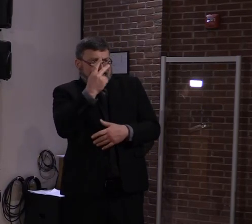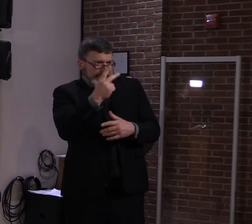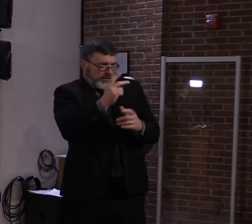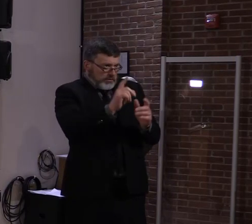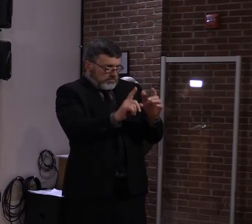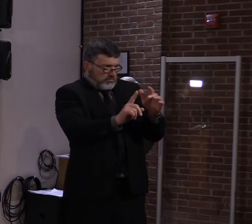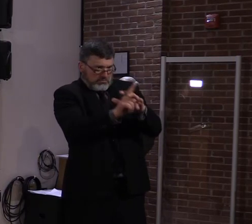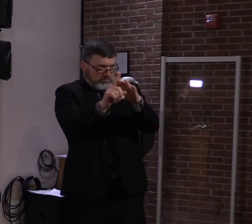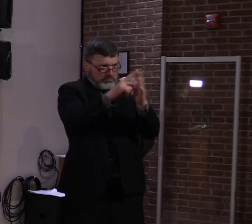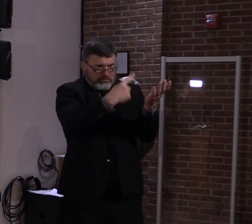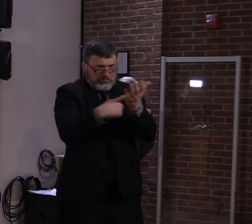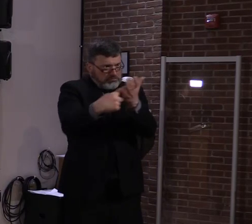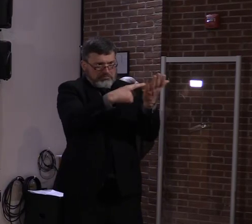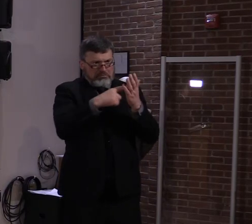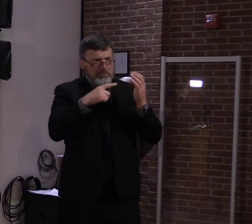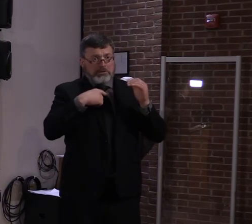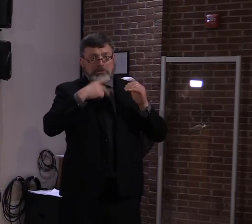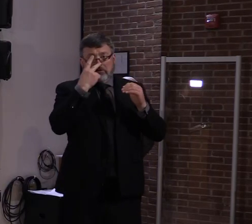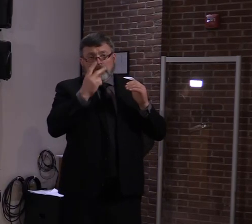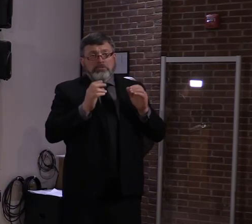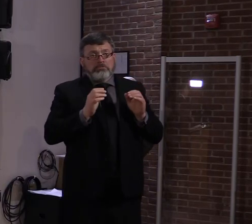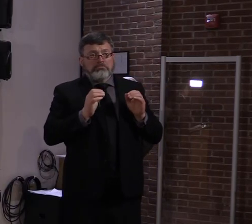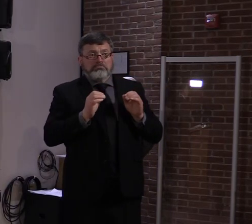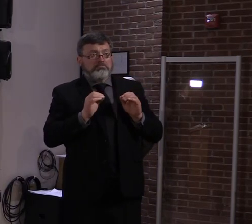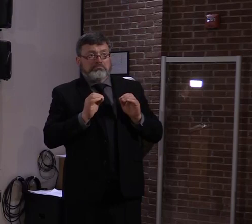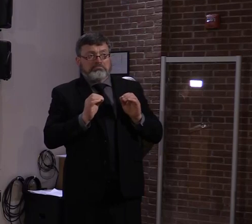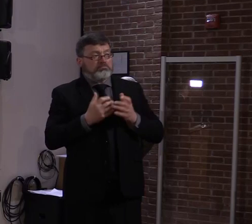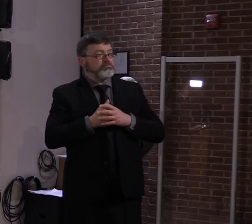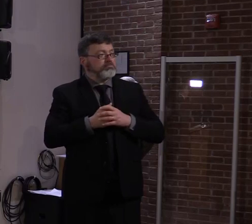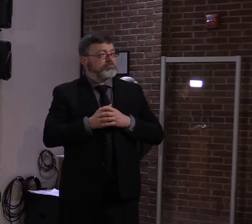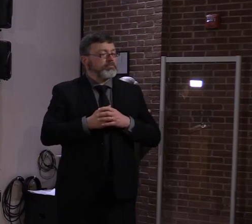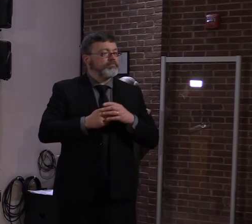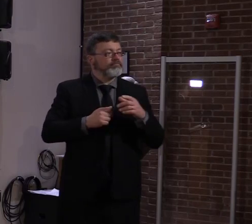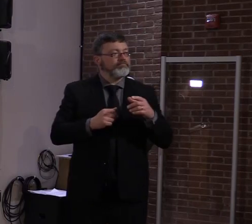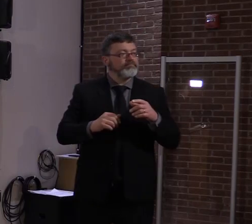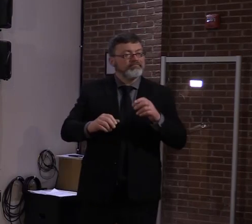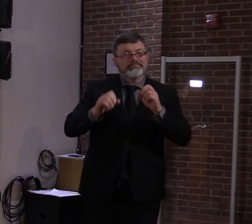seen it. All right, that's all I had. Thank you.